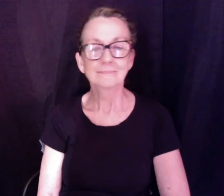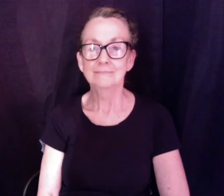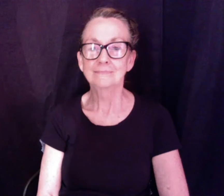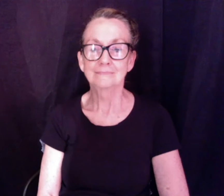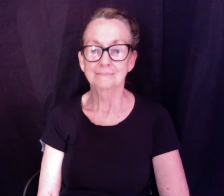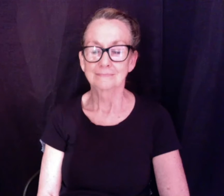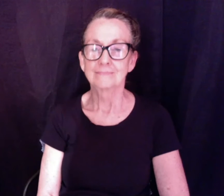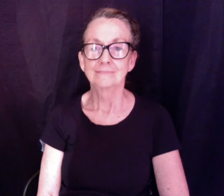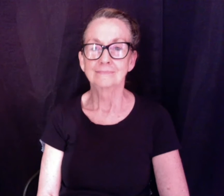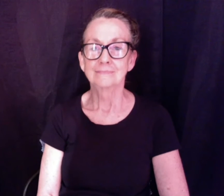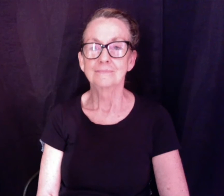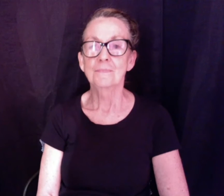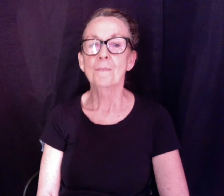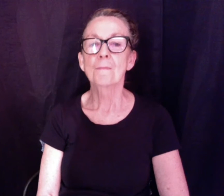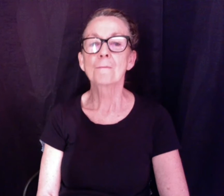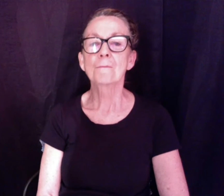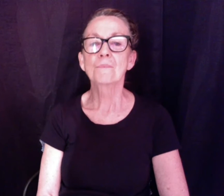Does anybody have any questions?